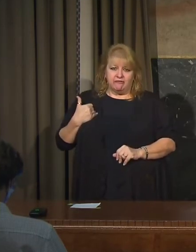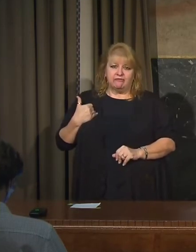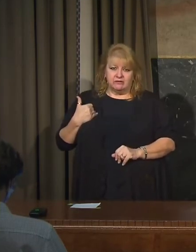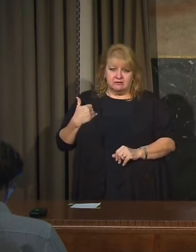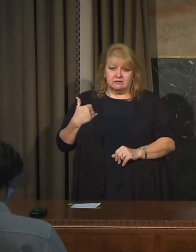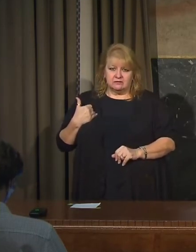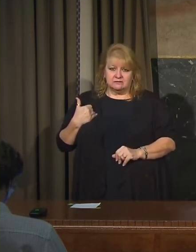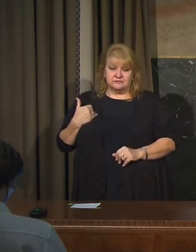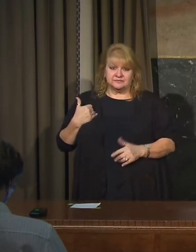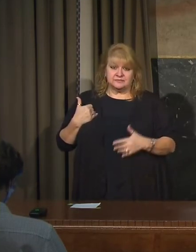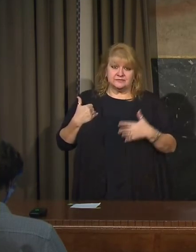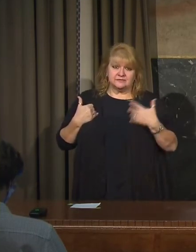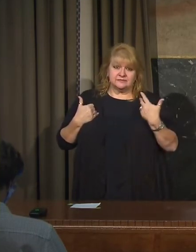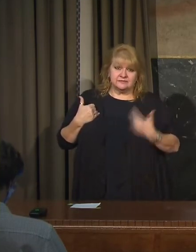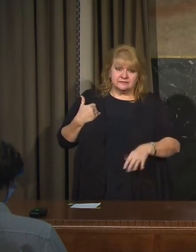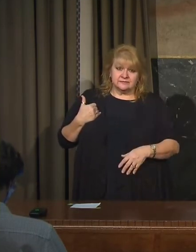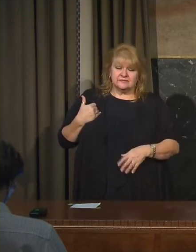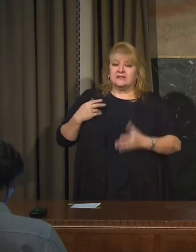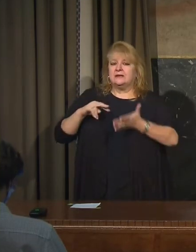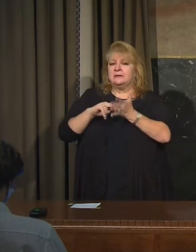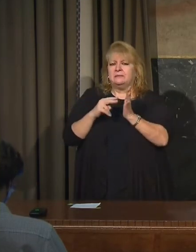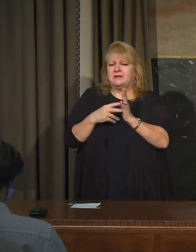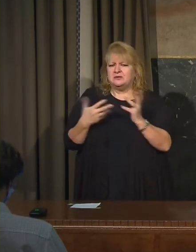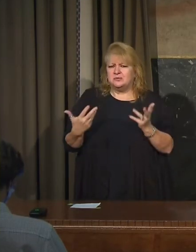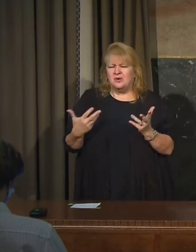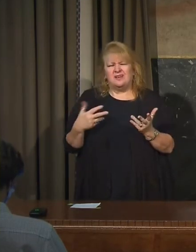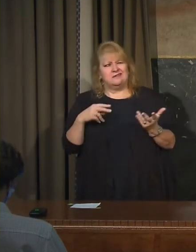positive. What that tells you is,